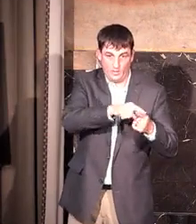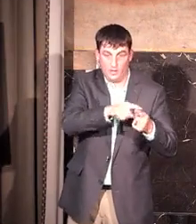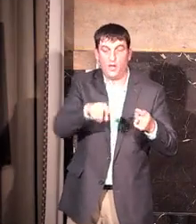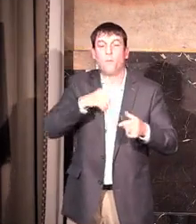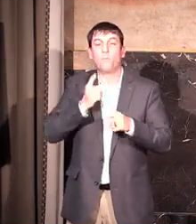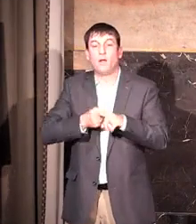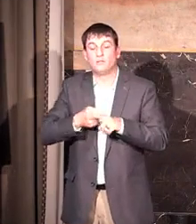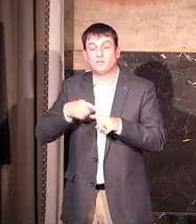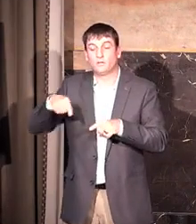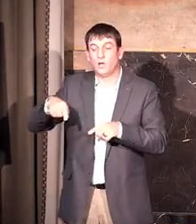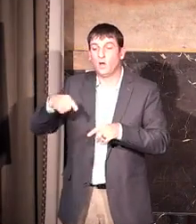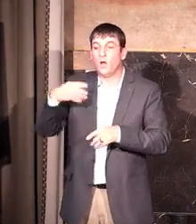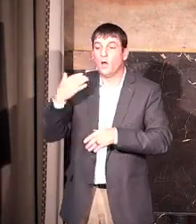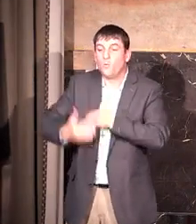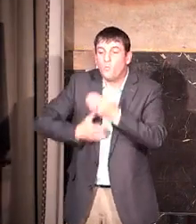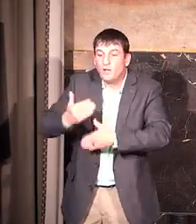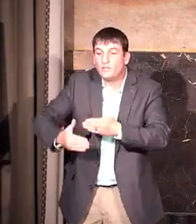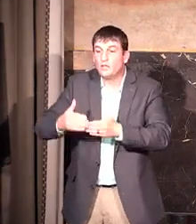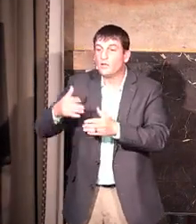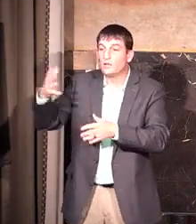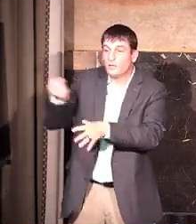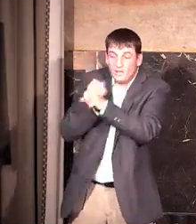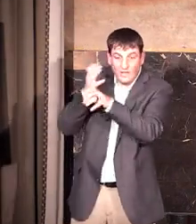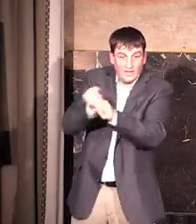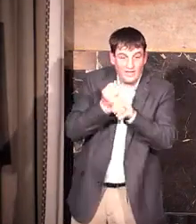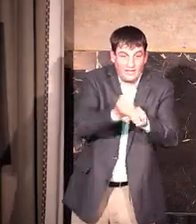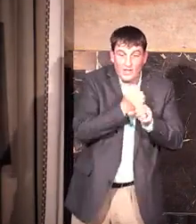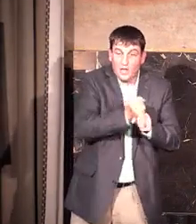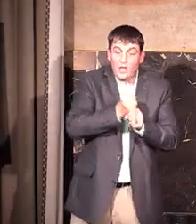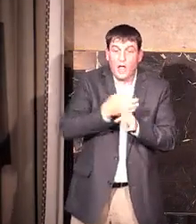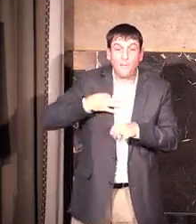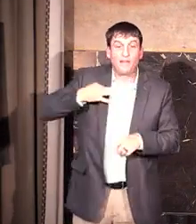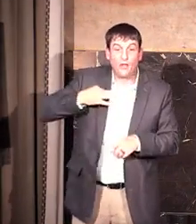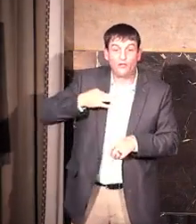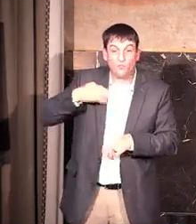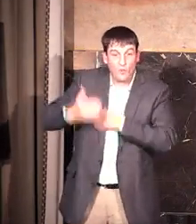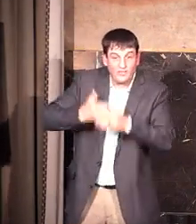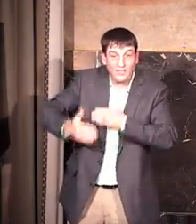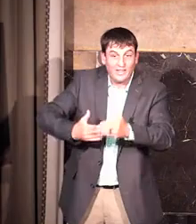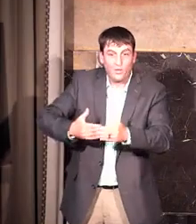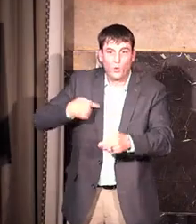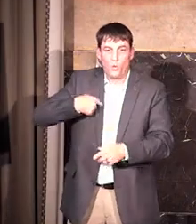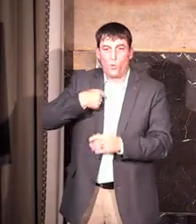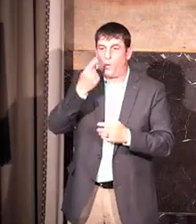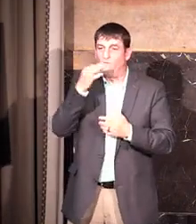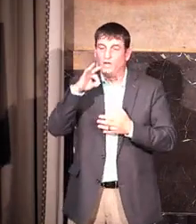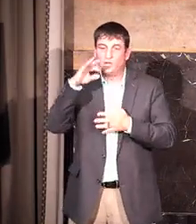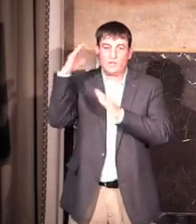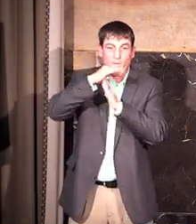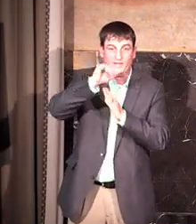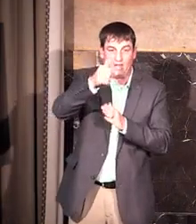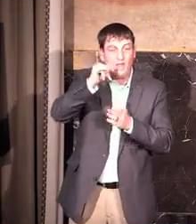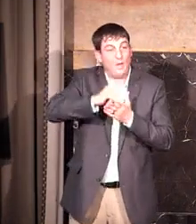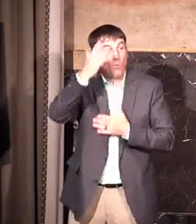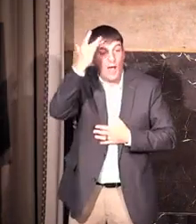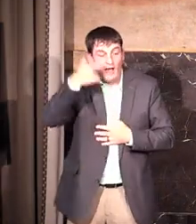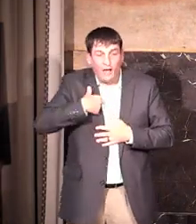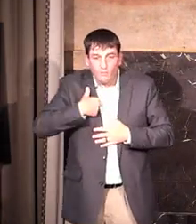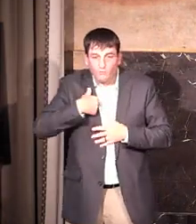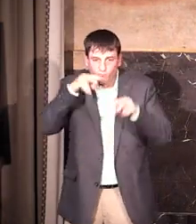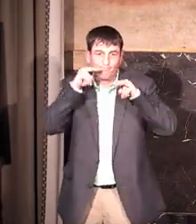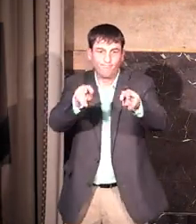of the applications that we were receiving. That's another reason why I look forward to people getting back to work,